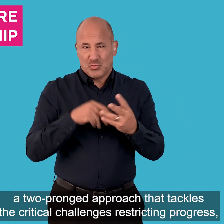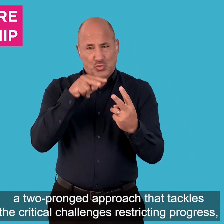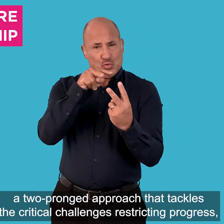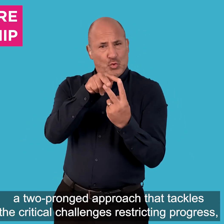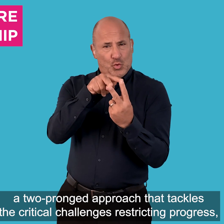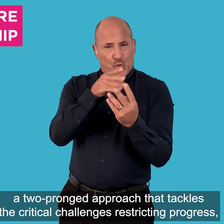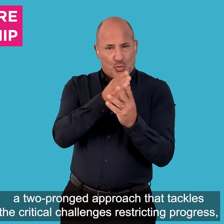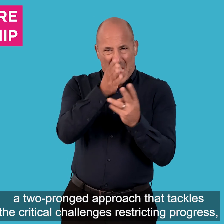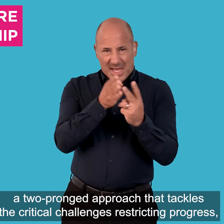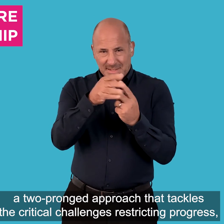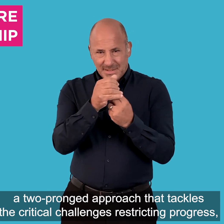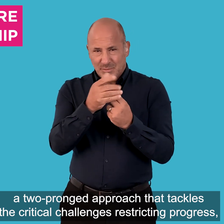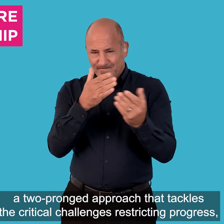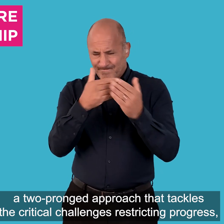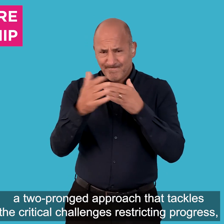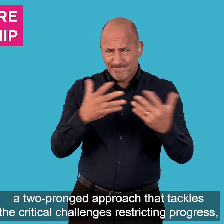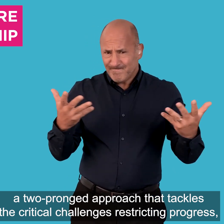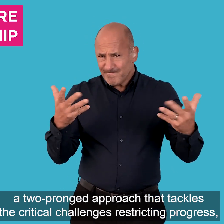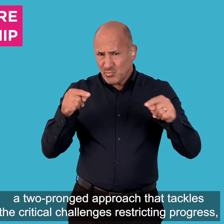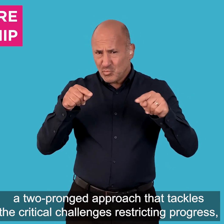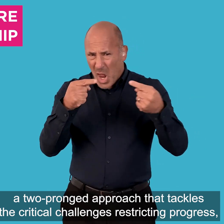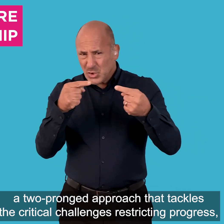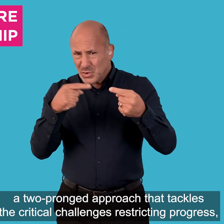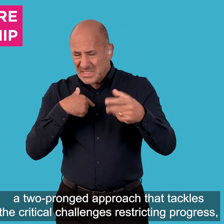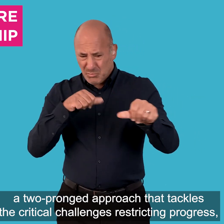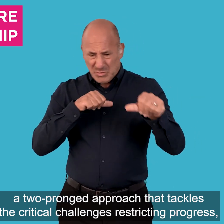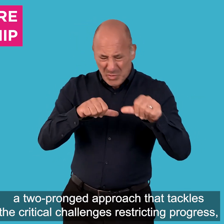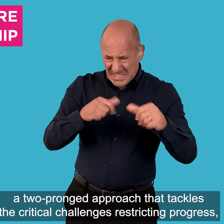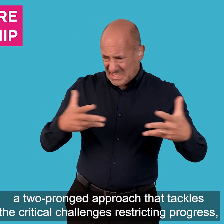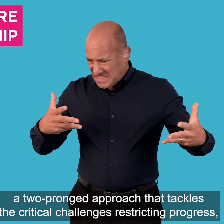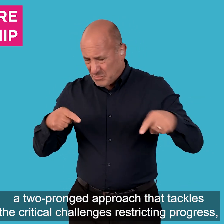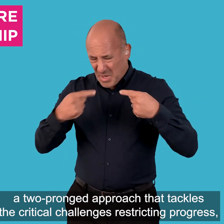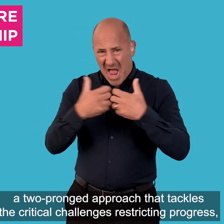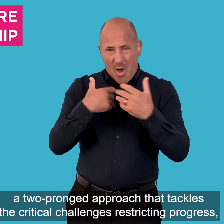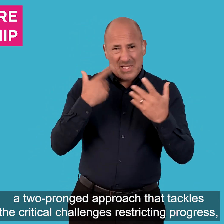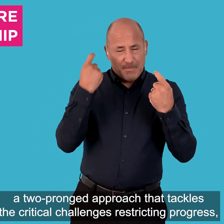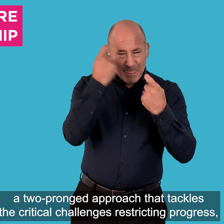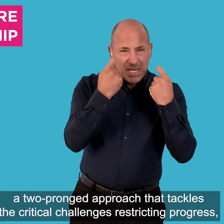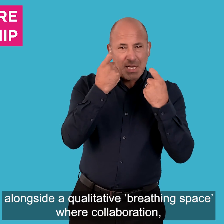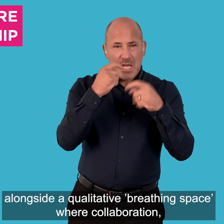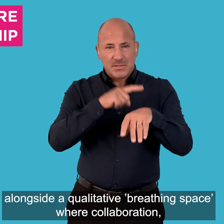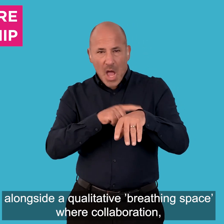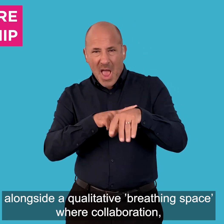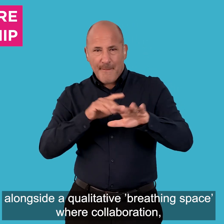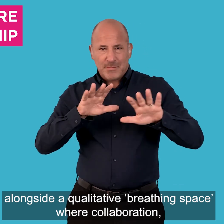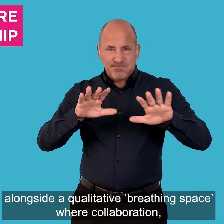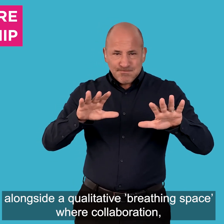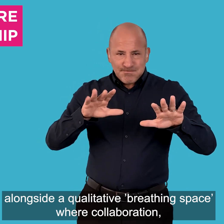A two-pronged approach that tackles the critical challenges restricting progress, alongside a